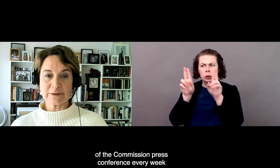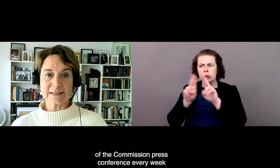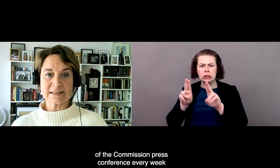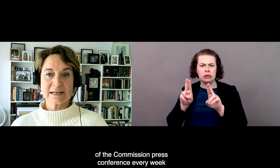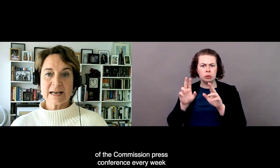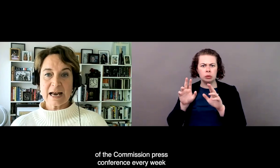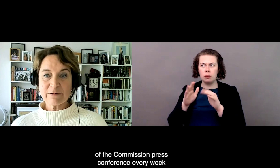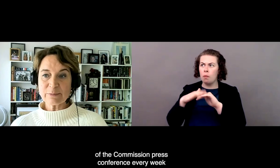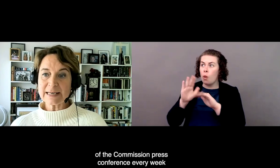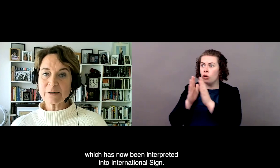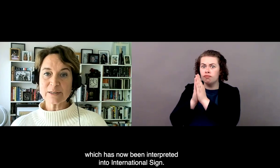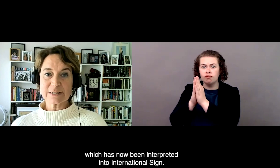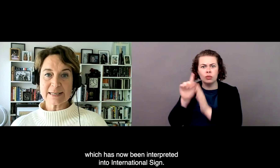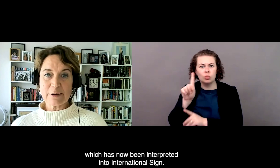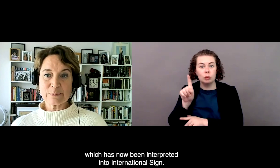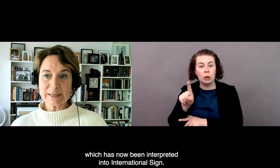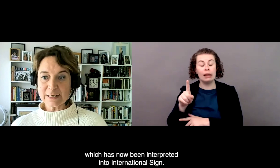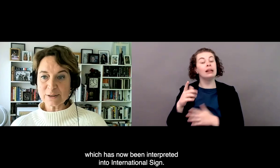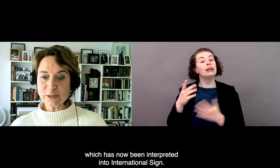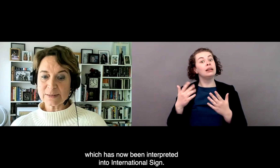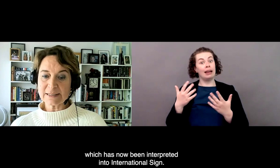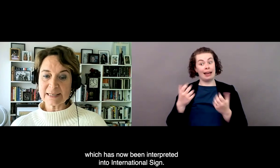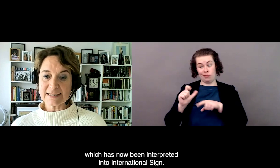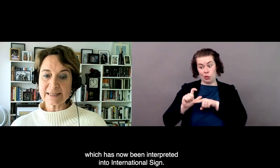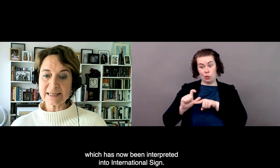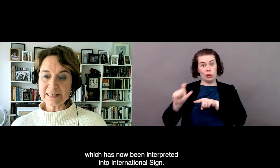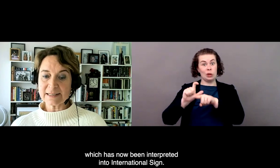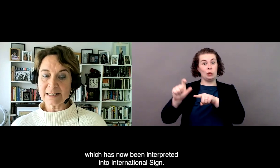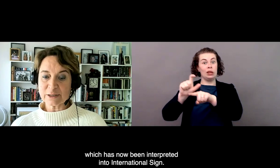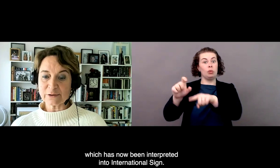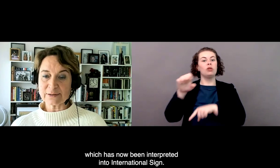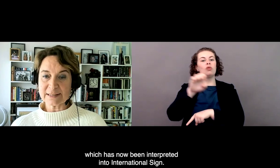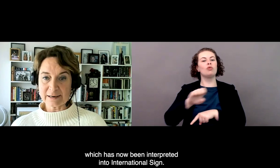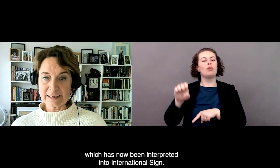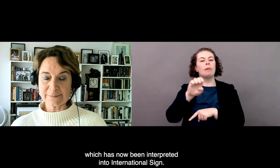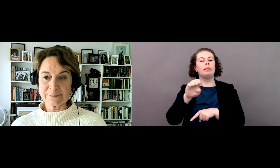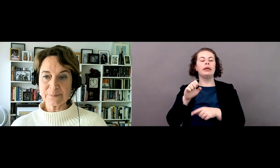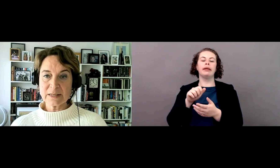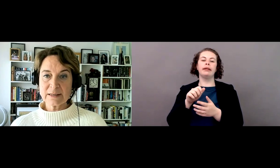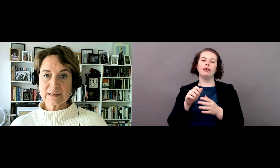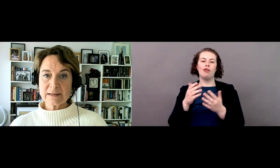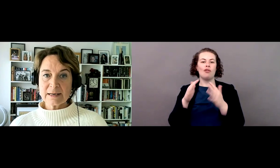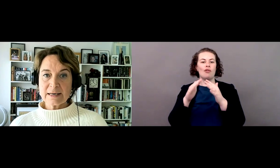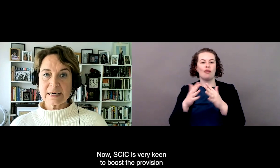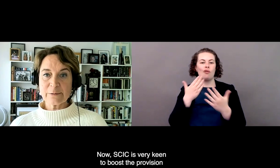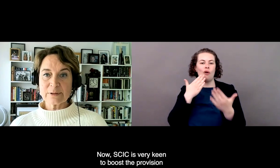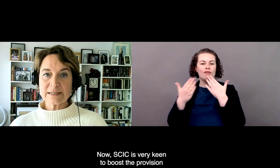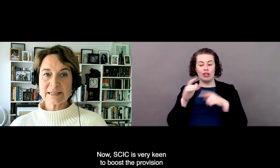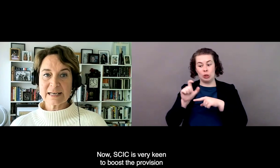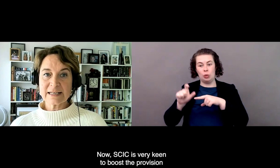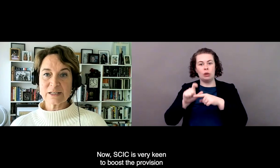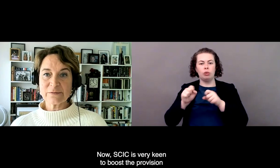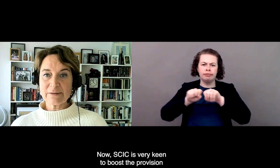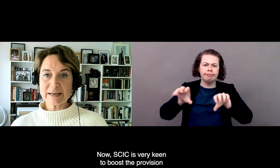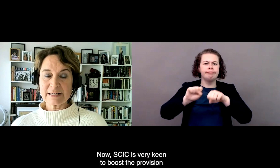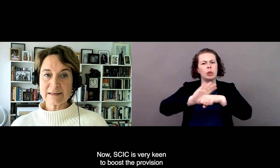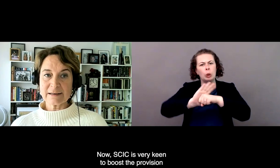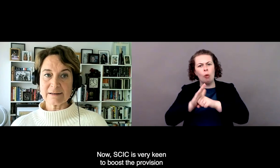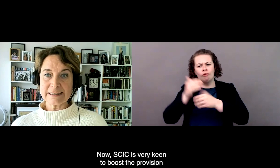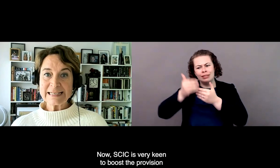conference every week, which is now being interpreted into international sign. Now, SCIC is very